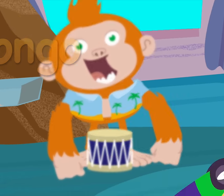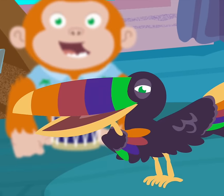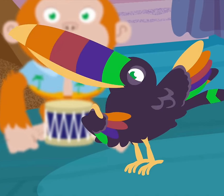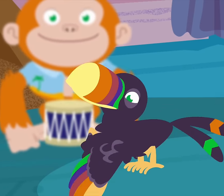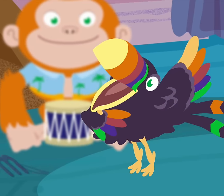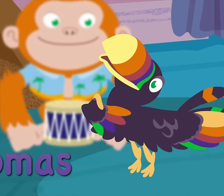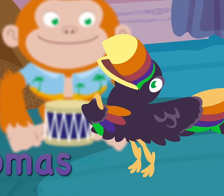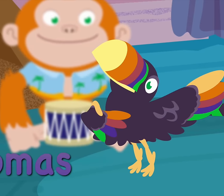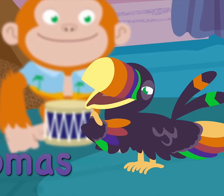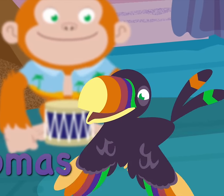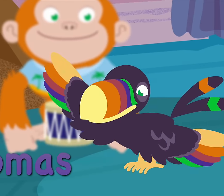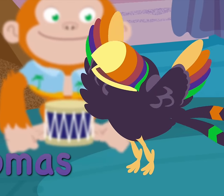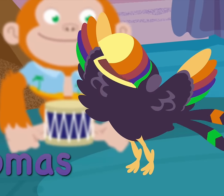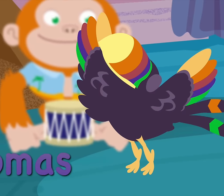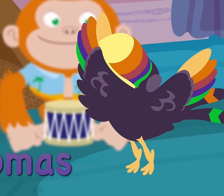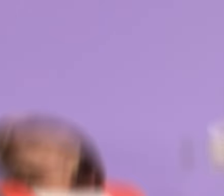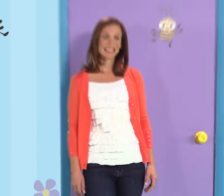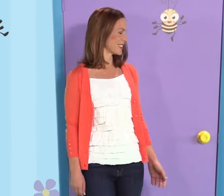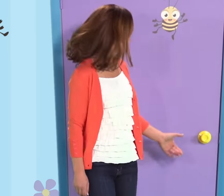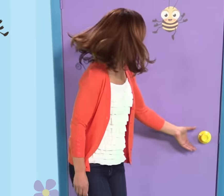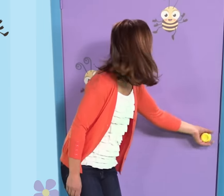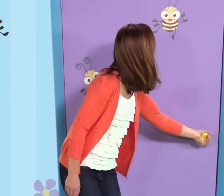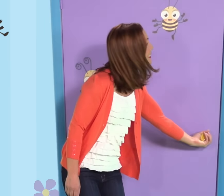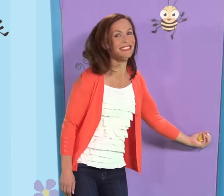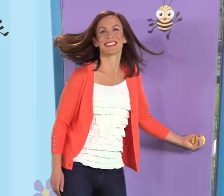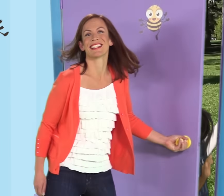And me, Thomas, you love me. Rachel and the Treeschoolers.